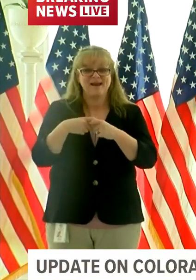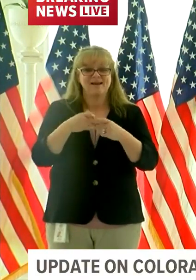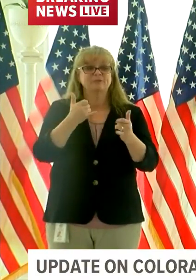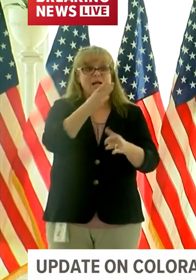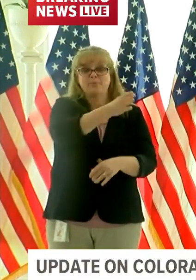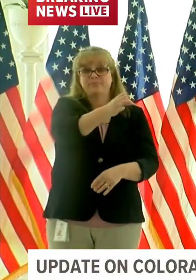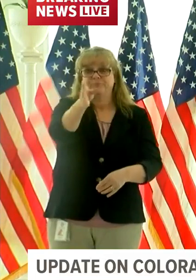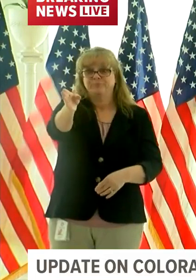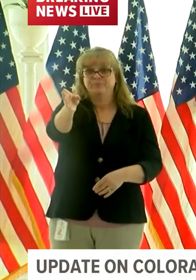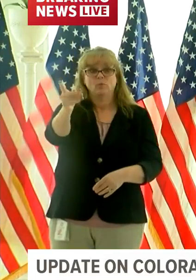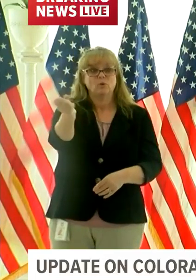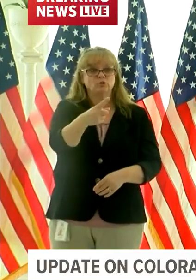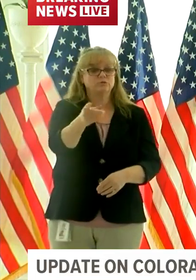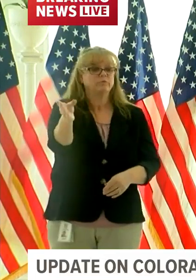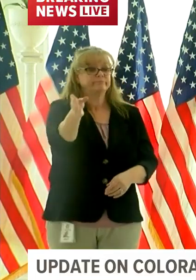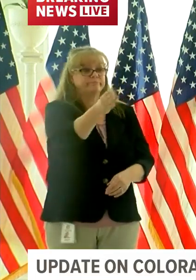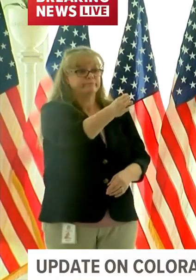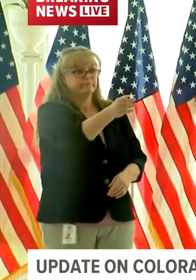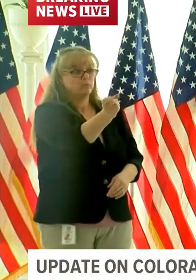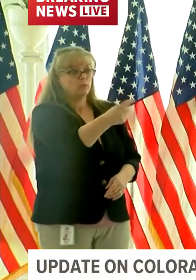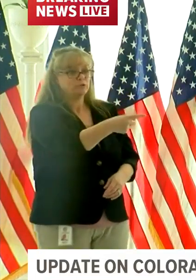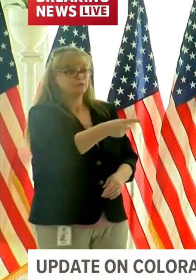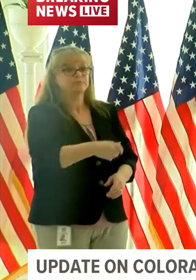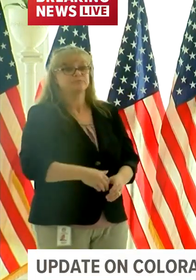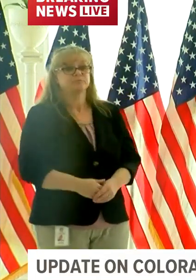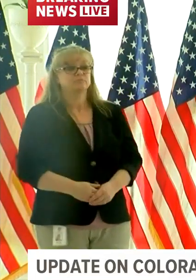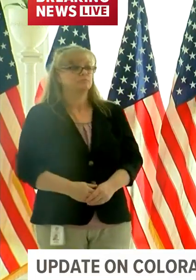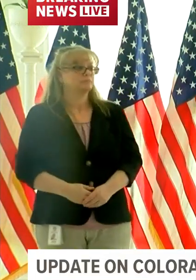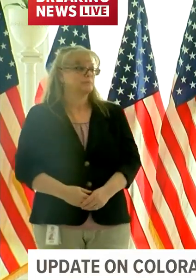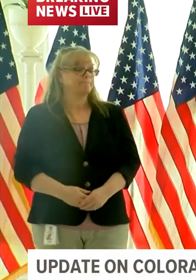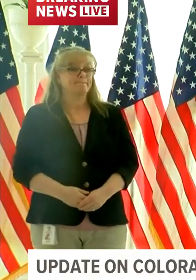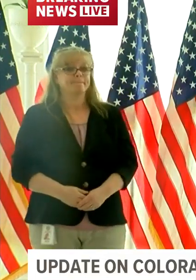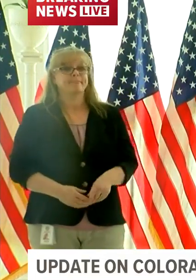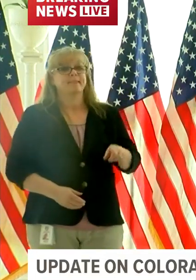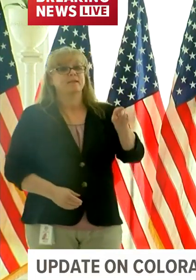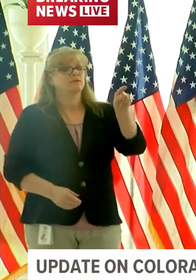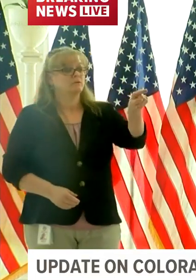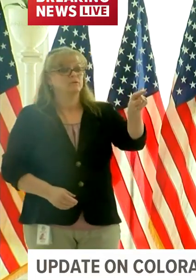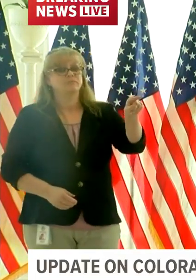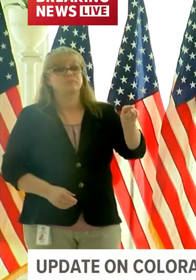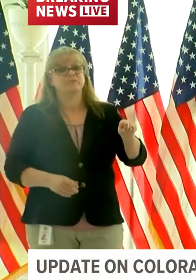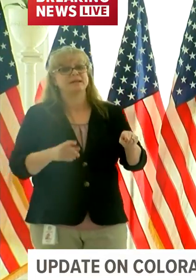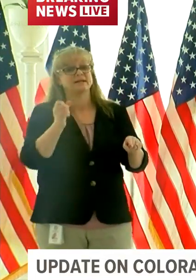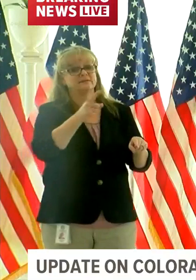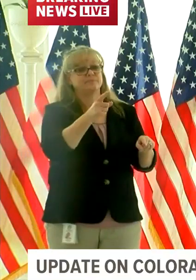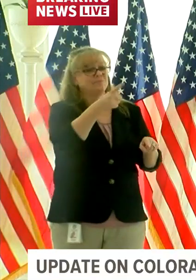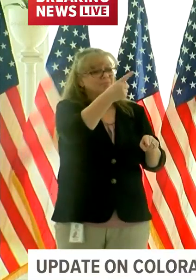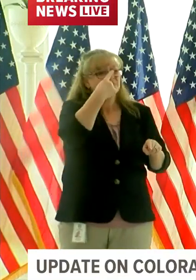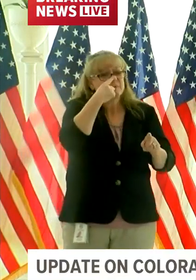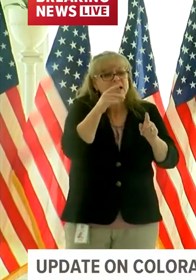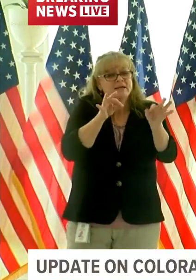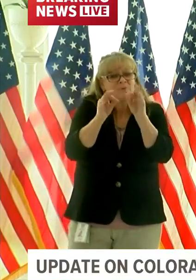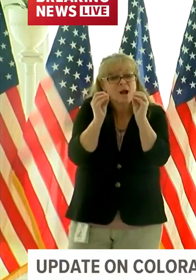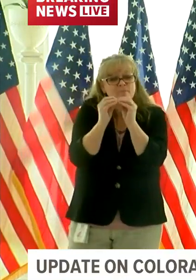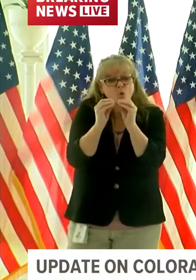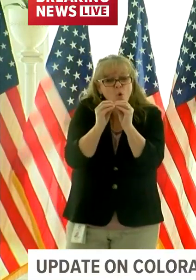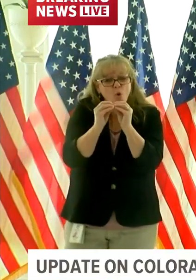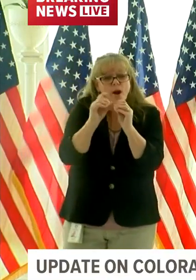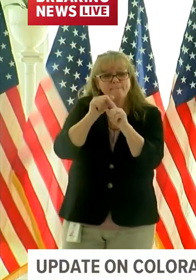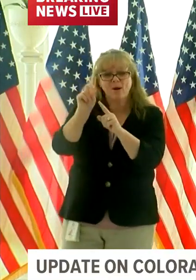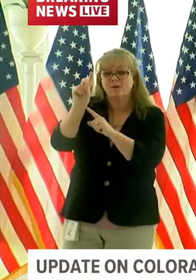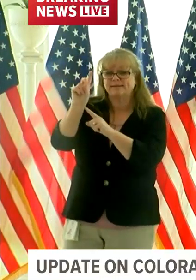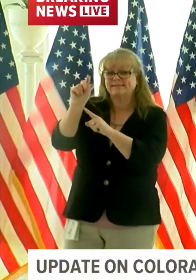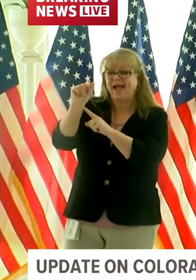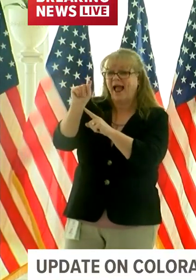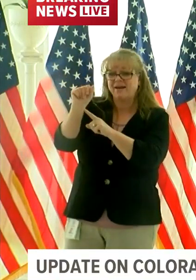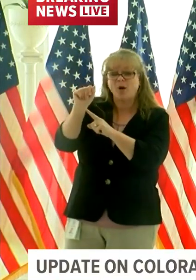Governor, That's good. can you explain a little bit more about why the data that comes out next week will be absolutely critical? And also, can you talk